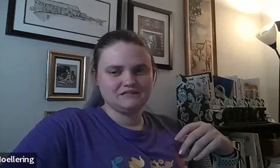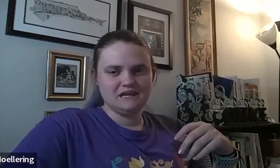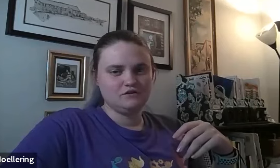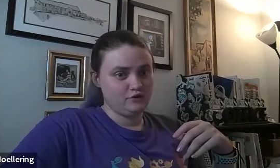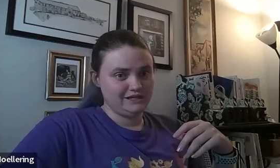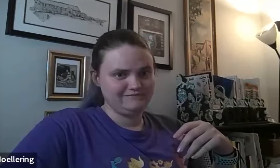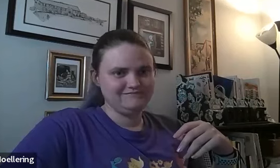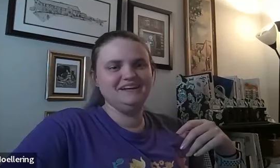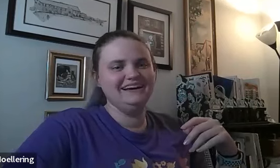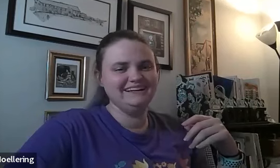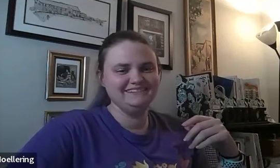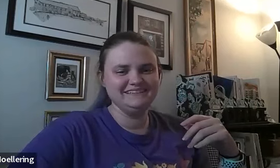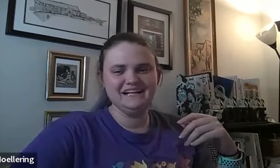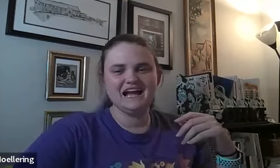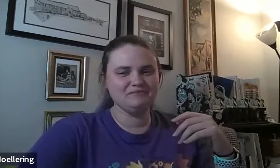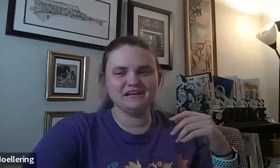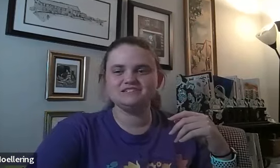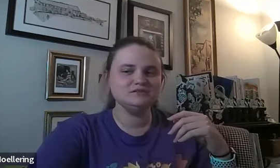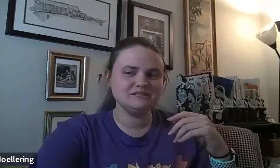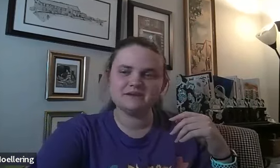that are free. I'm I don't want to make